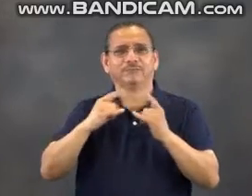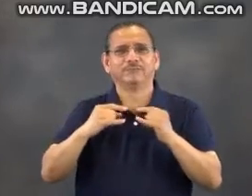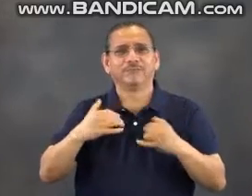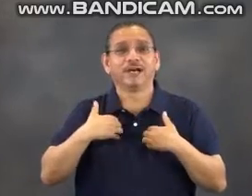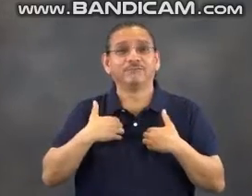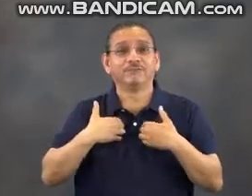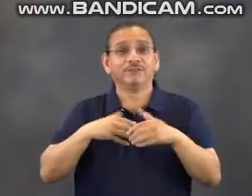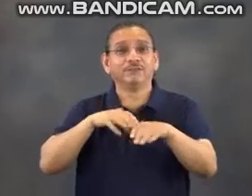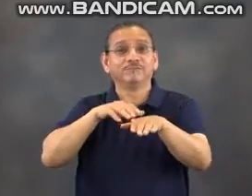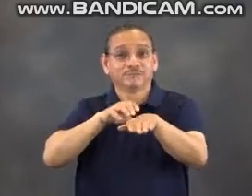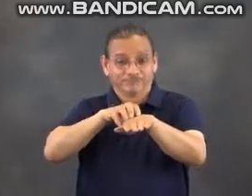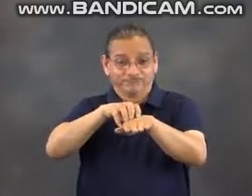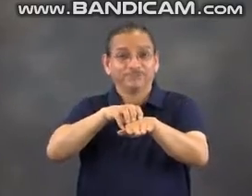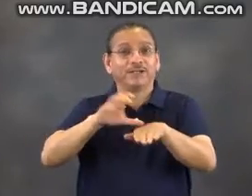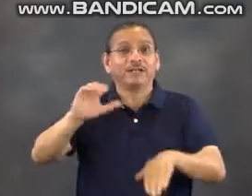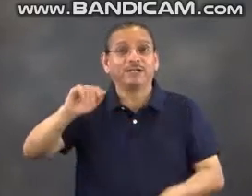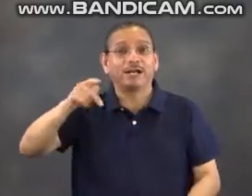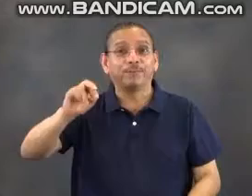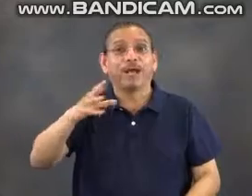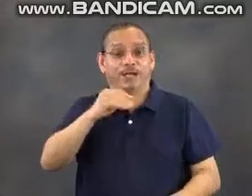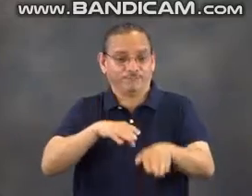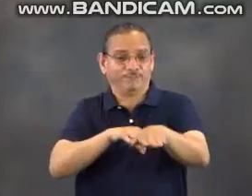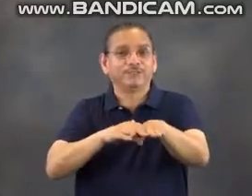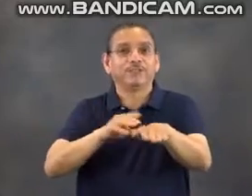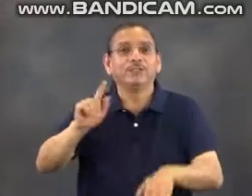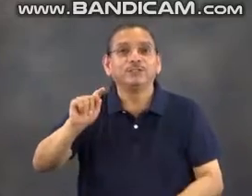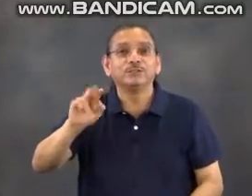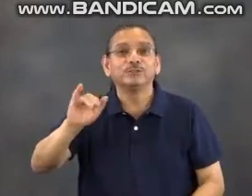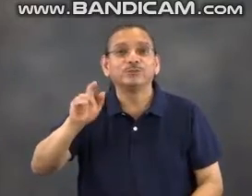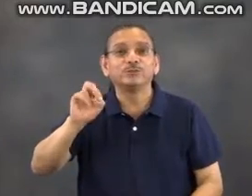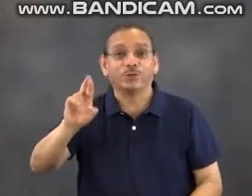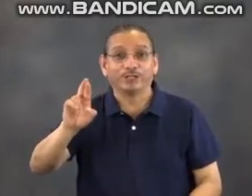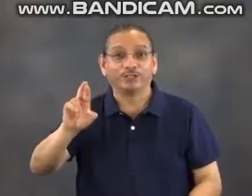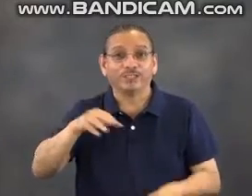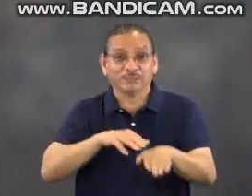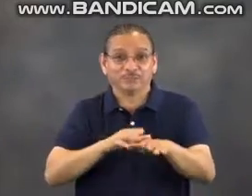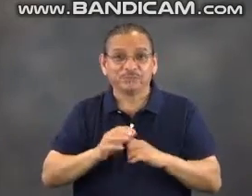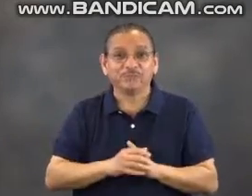My family and I went camping in a trailer.